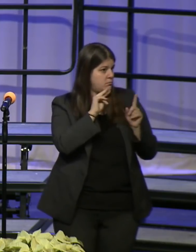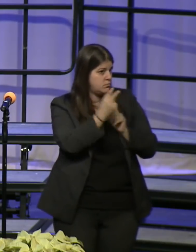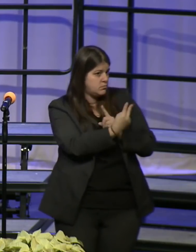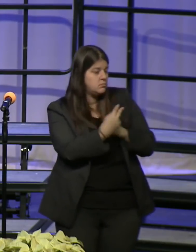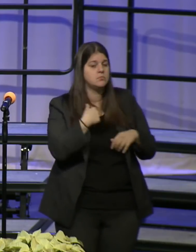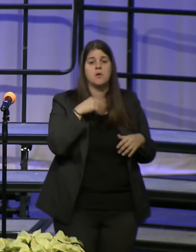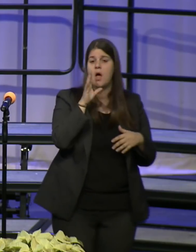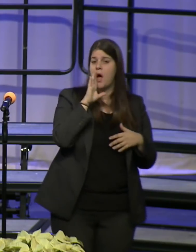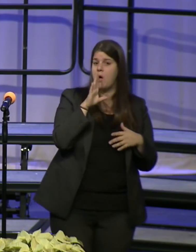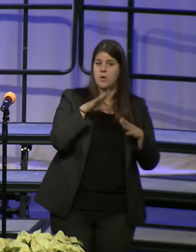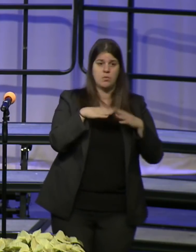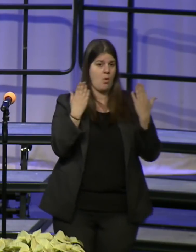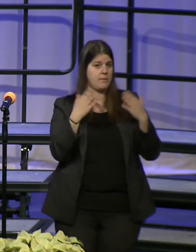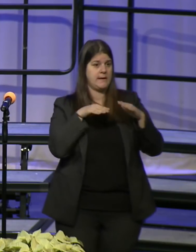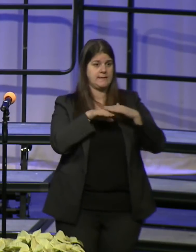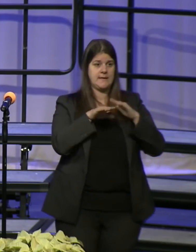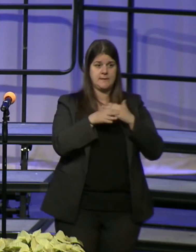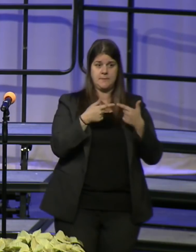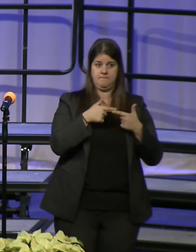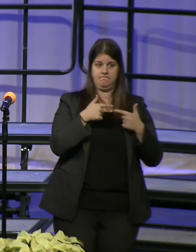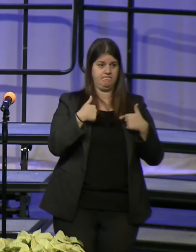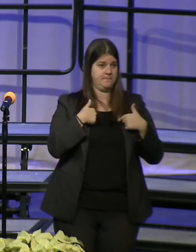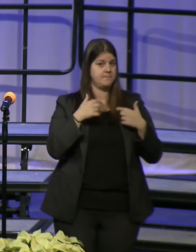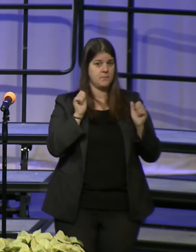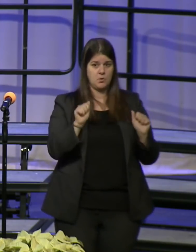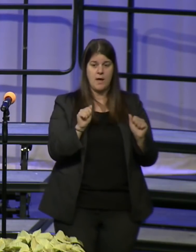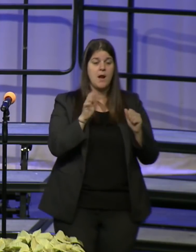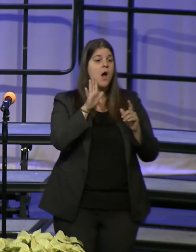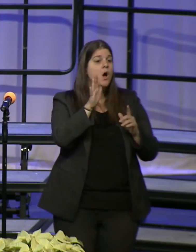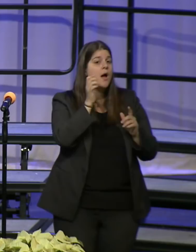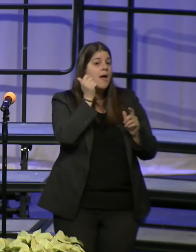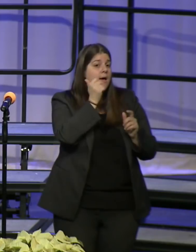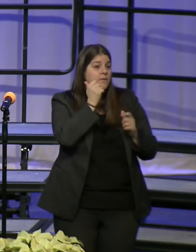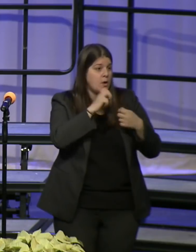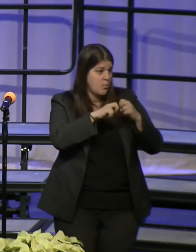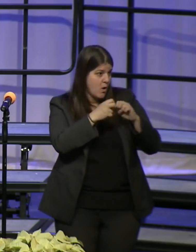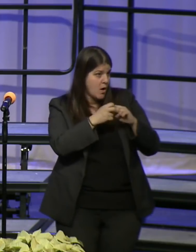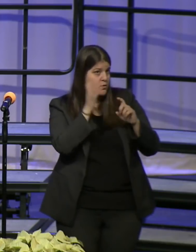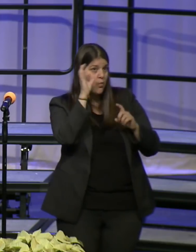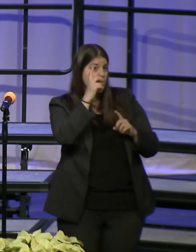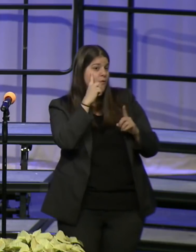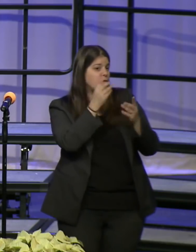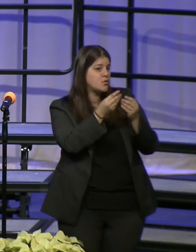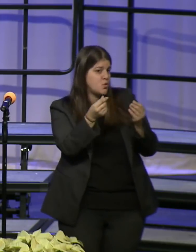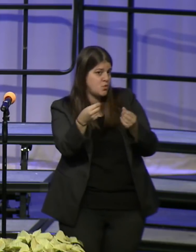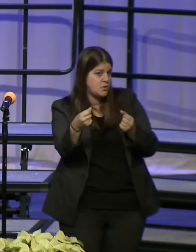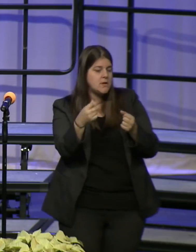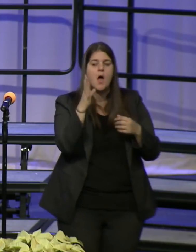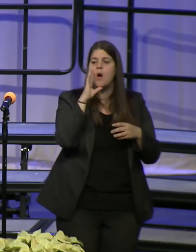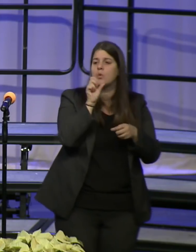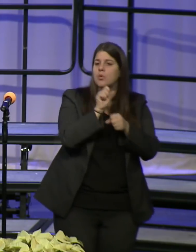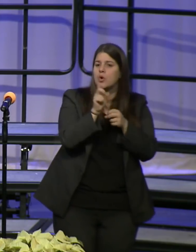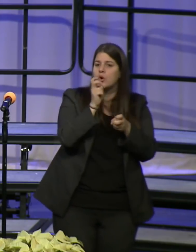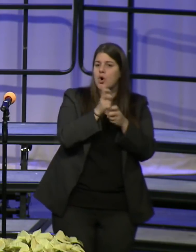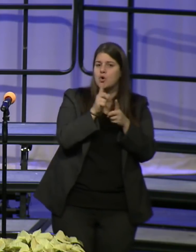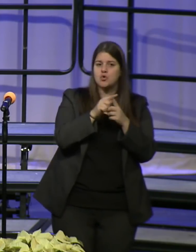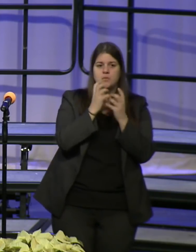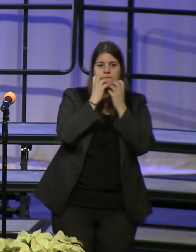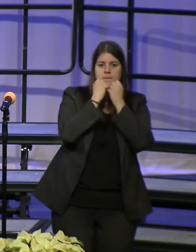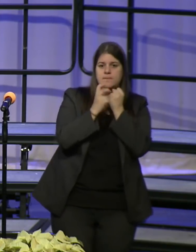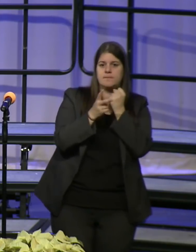I will do my best to find solutions to everyday problems, and I will work hard to preserve our